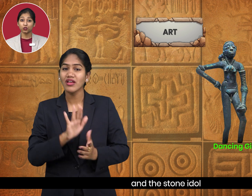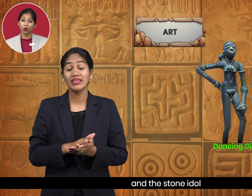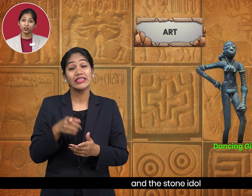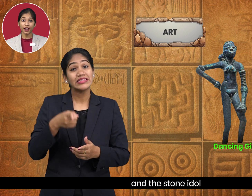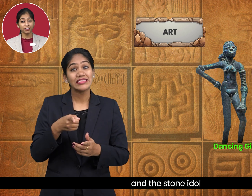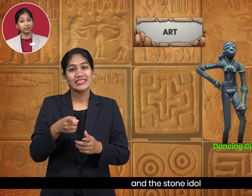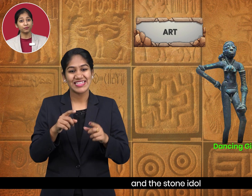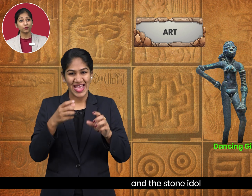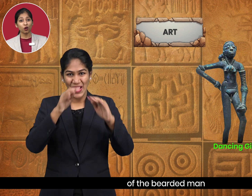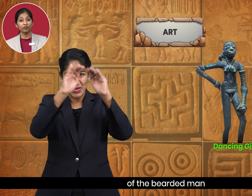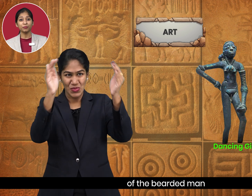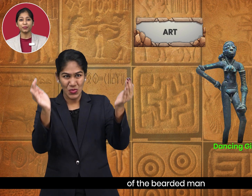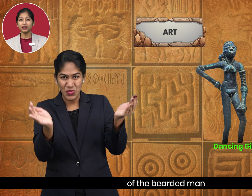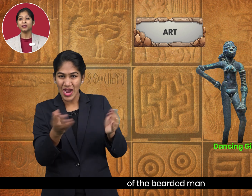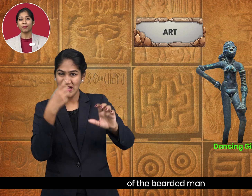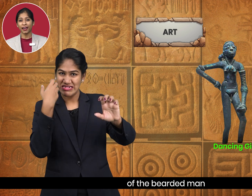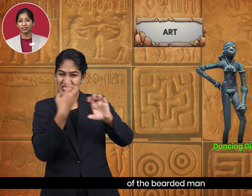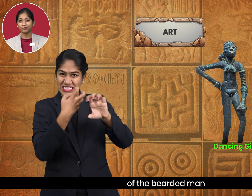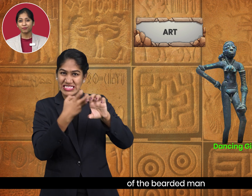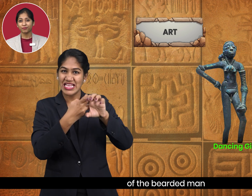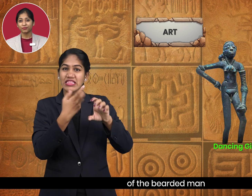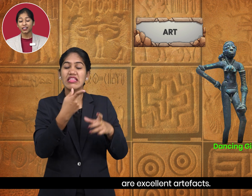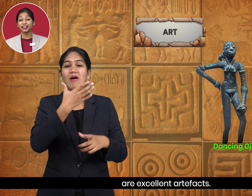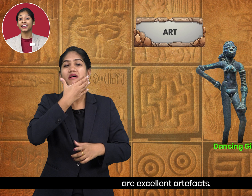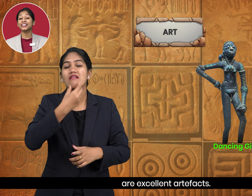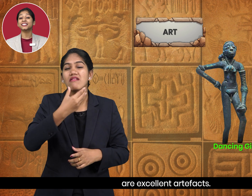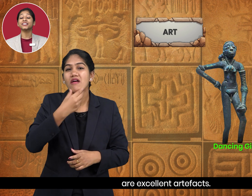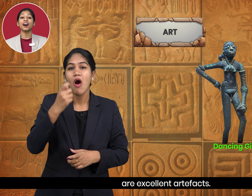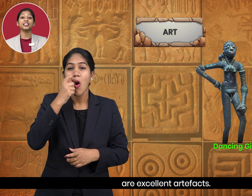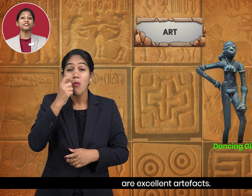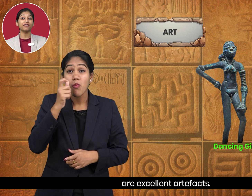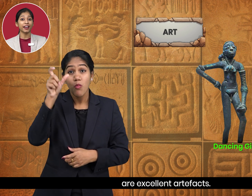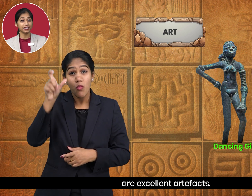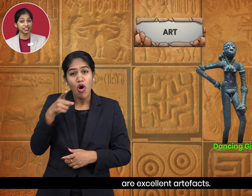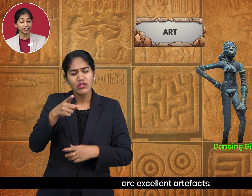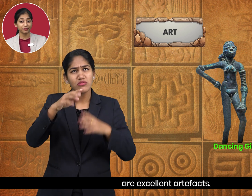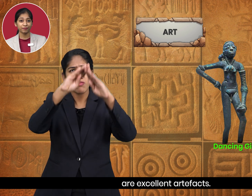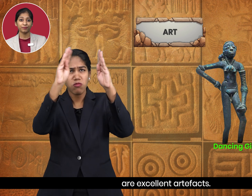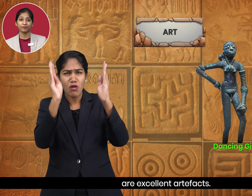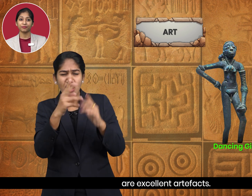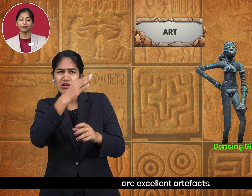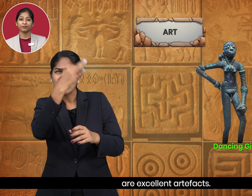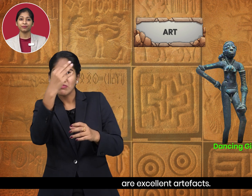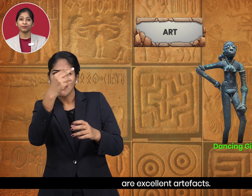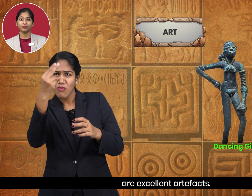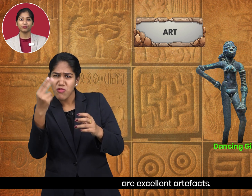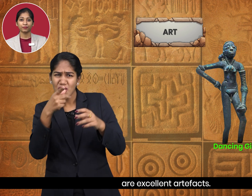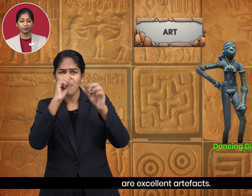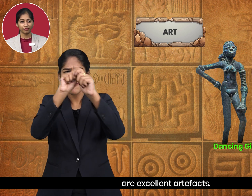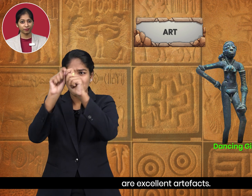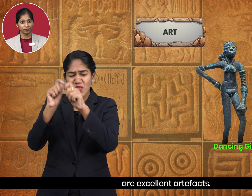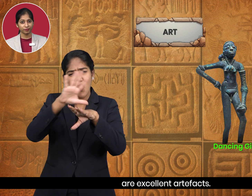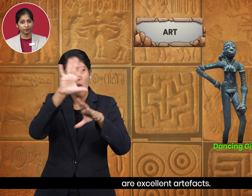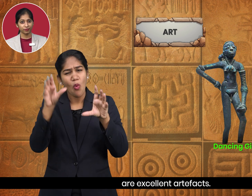and the stone idol of the Beard Man are excellent artifacts.